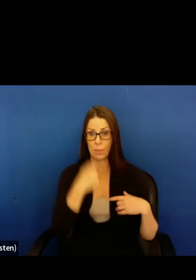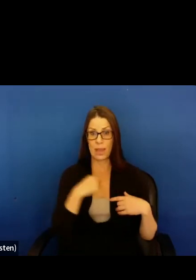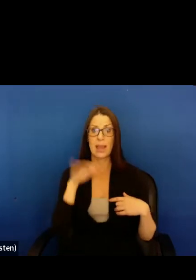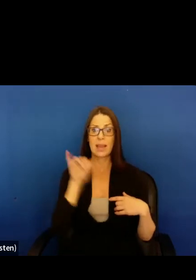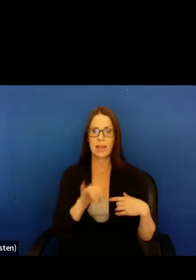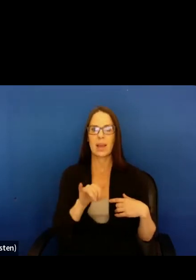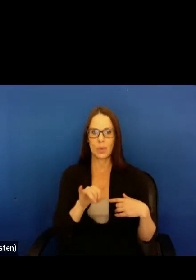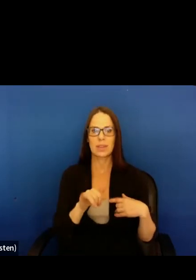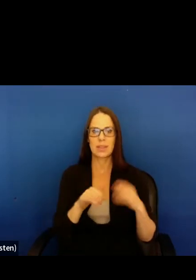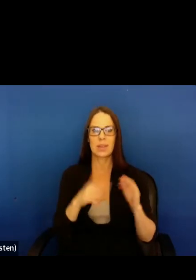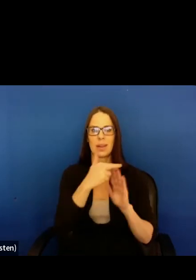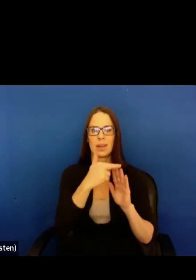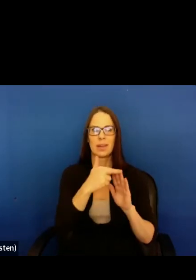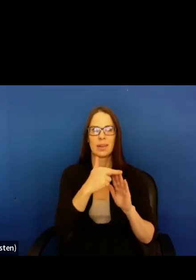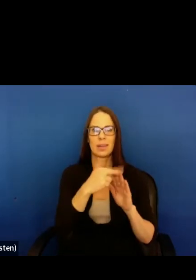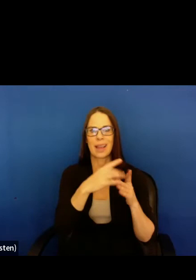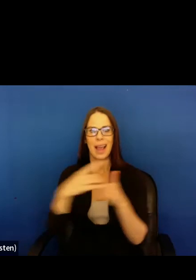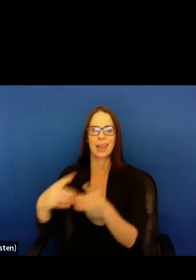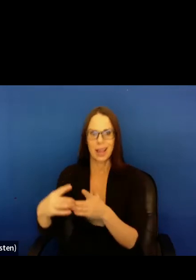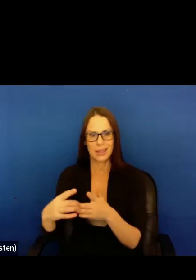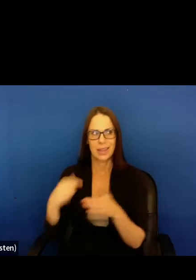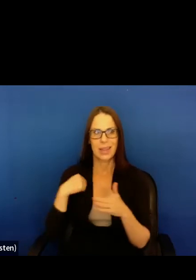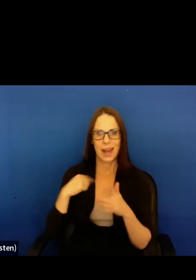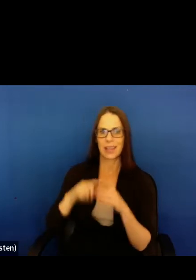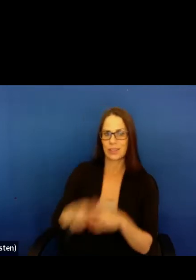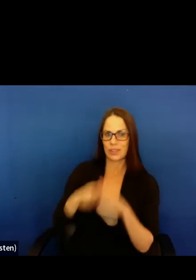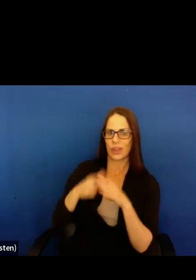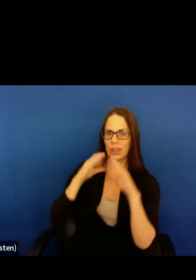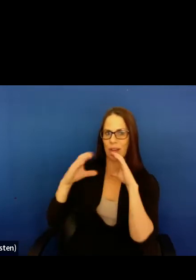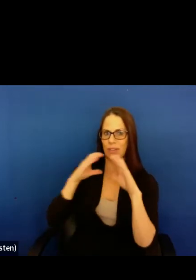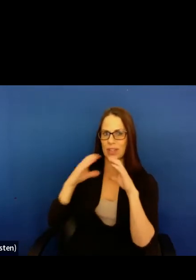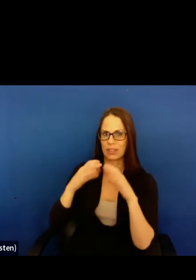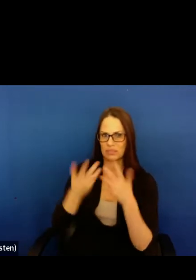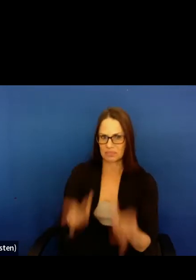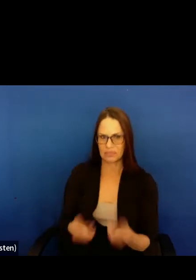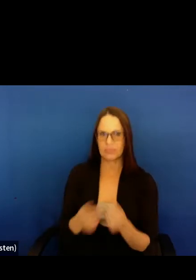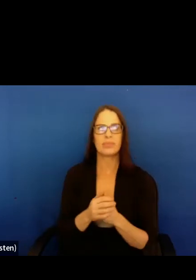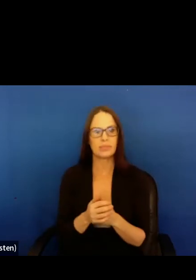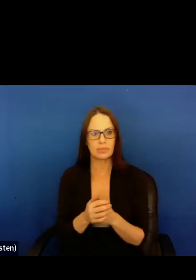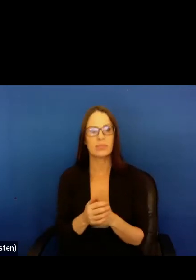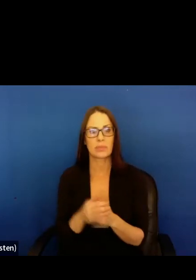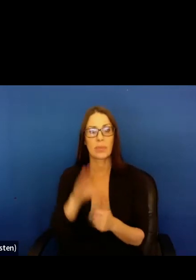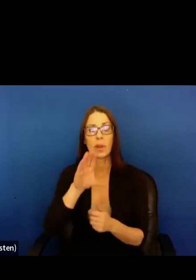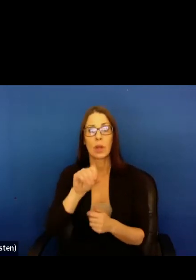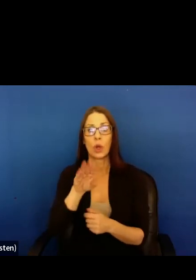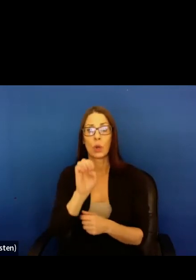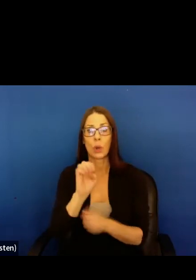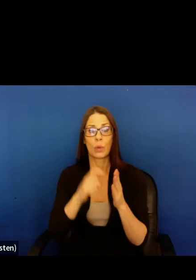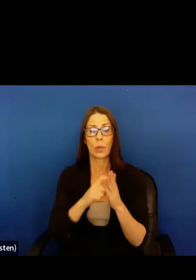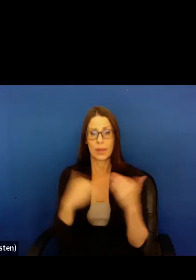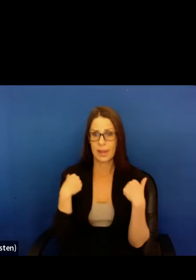I begin the conversation, generally speaking. And there's code requirements that we need to do